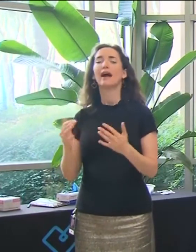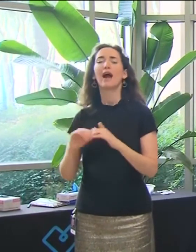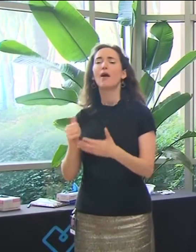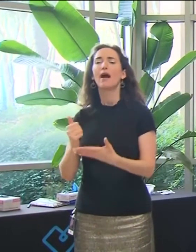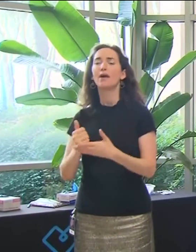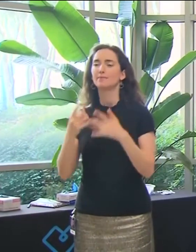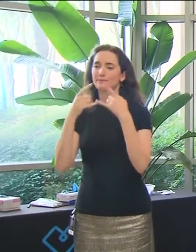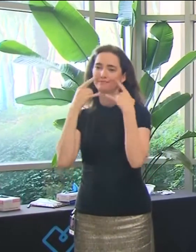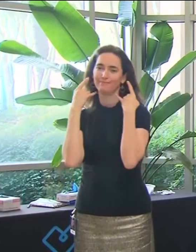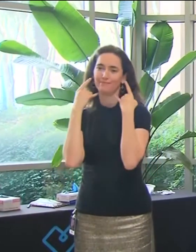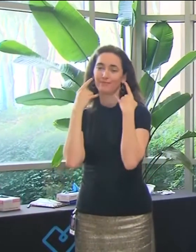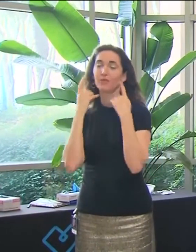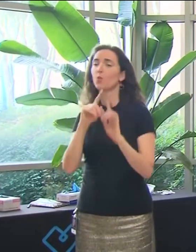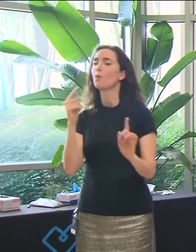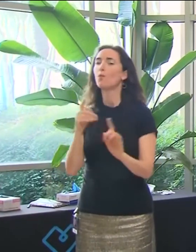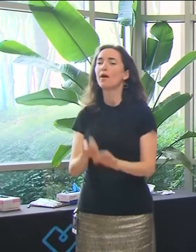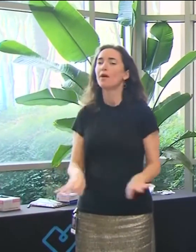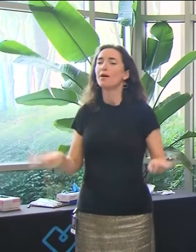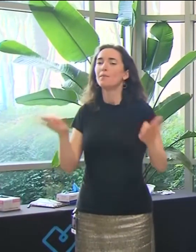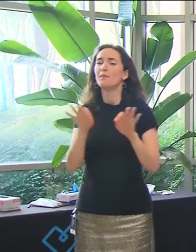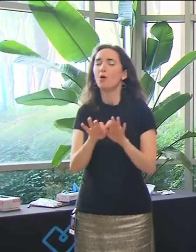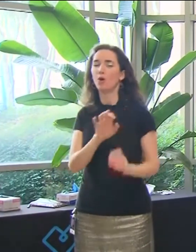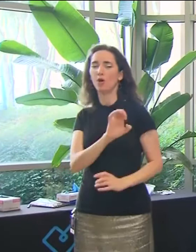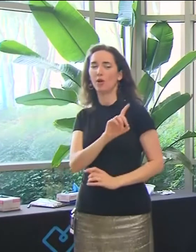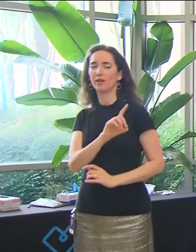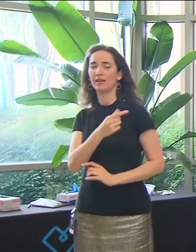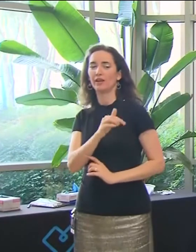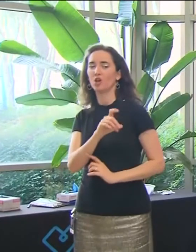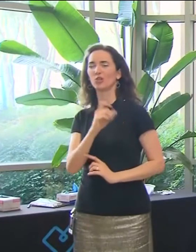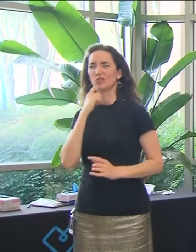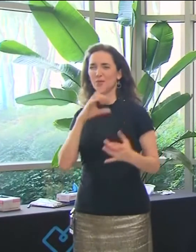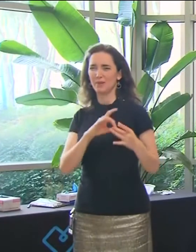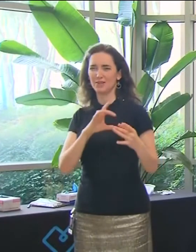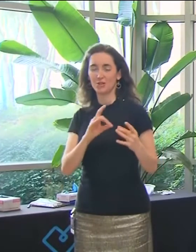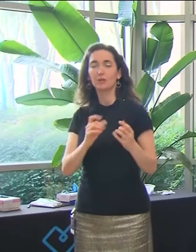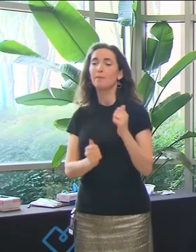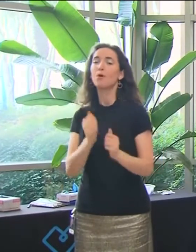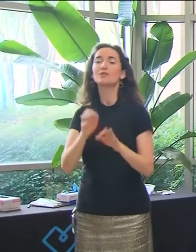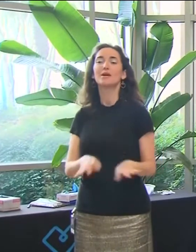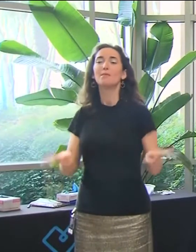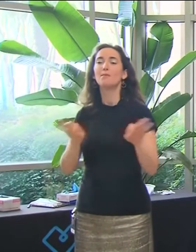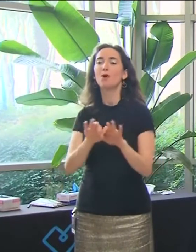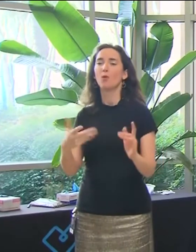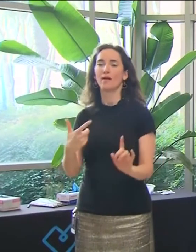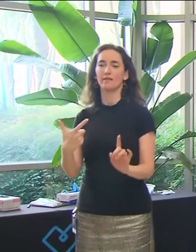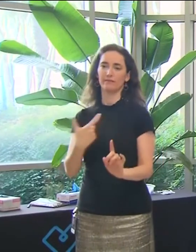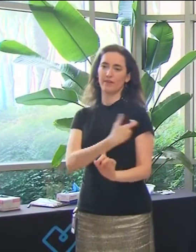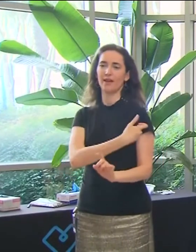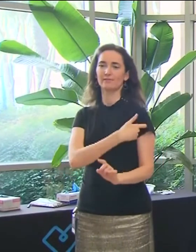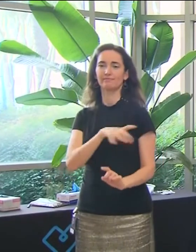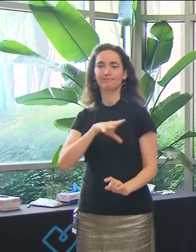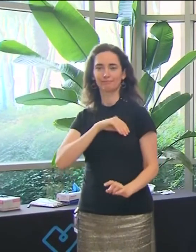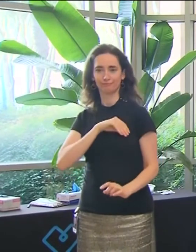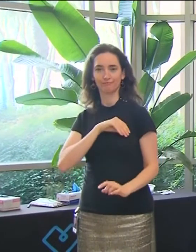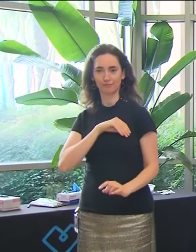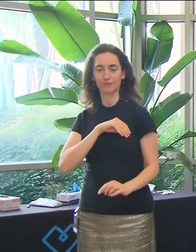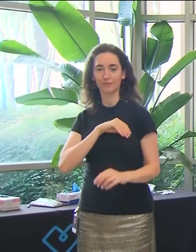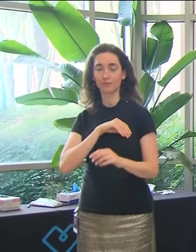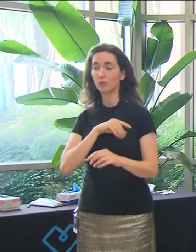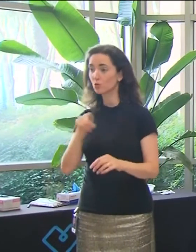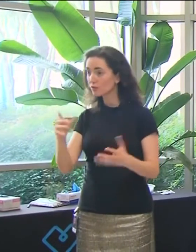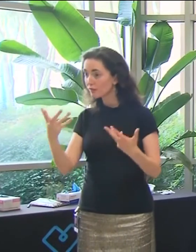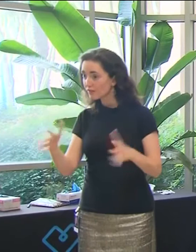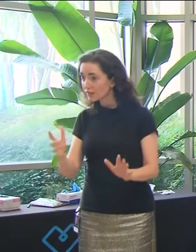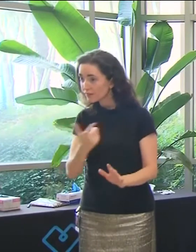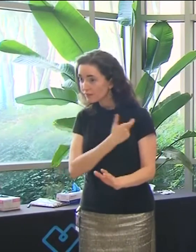and Edgardo touched on this, is get vaccinated. And for those people who are vaccinated, if you have